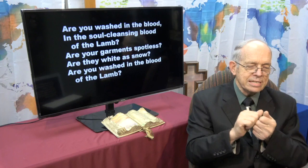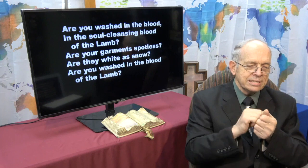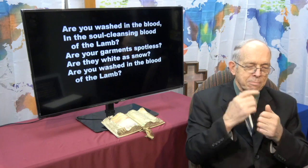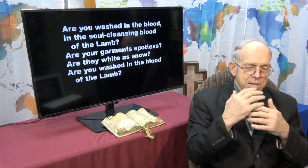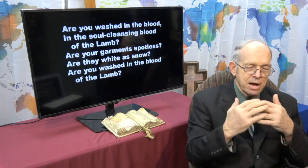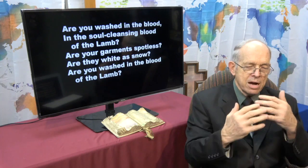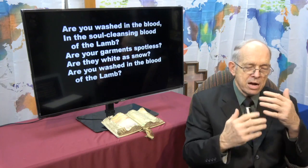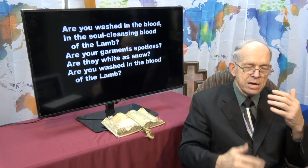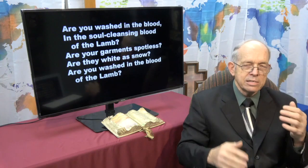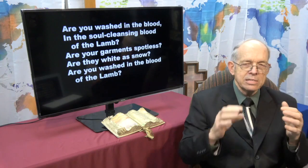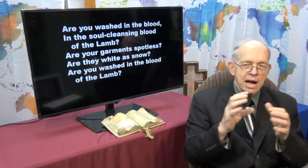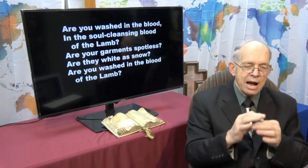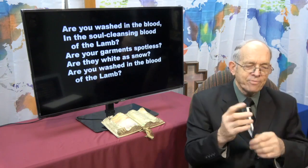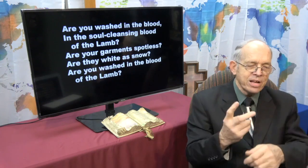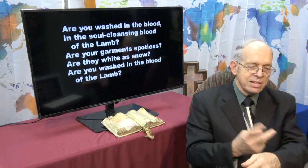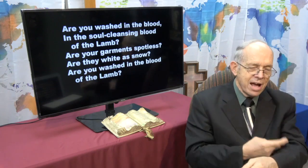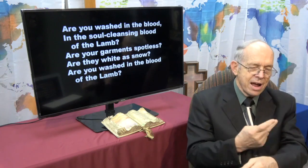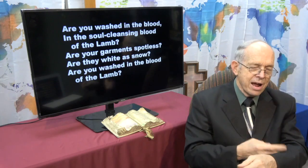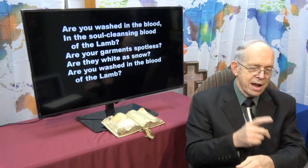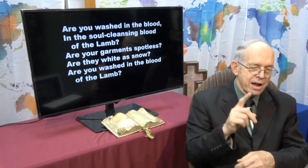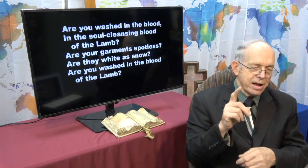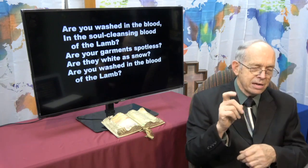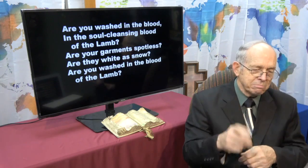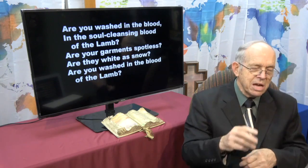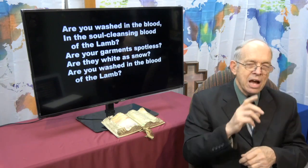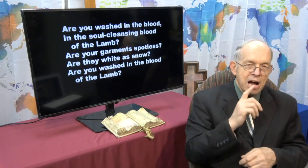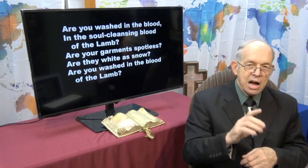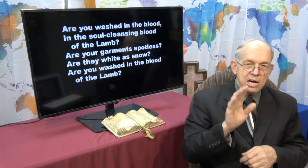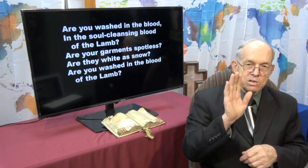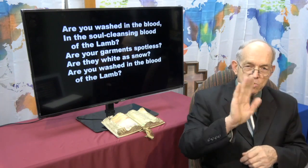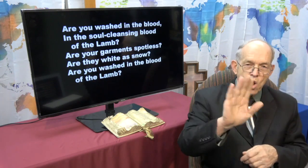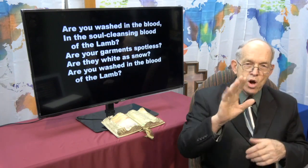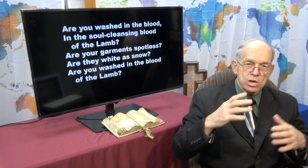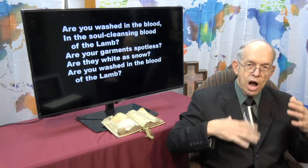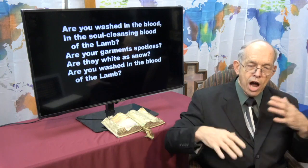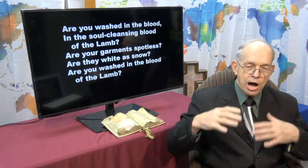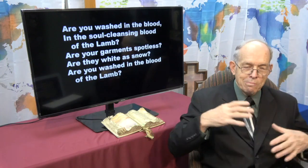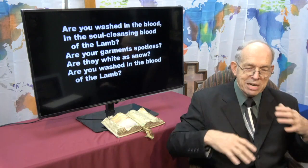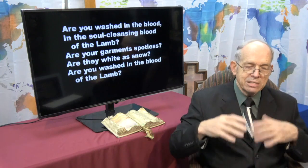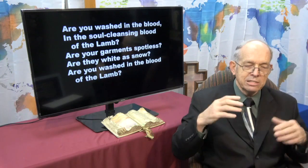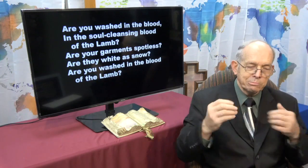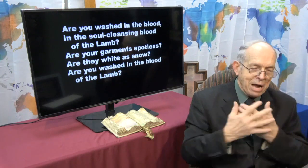the blood of the Lamb, are your coming